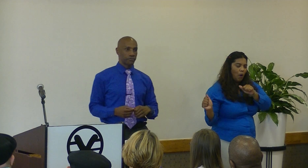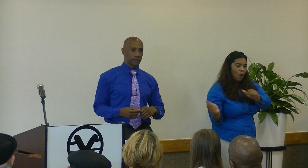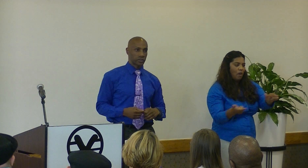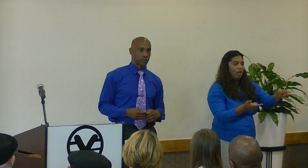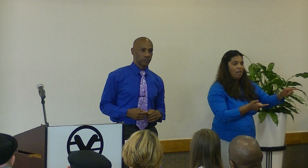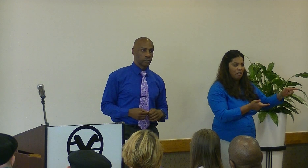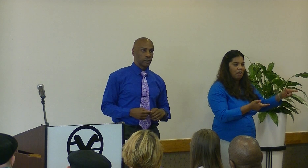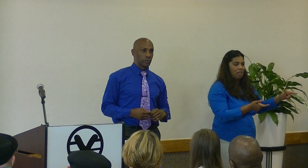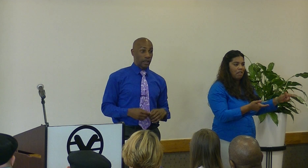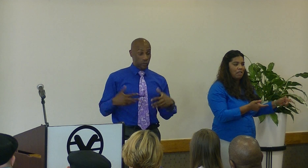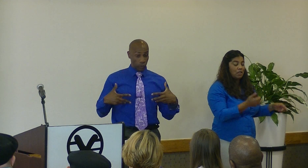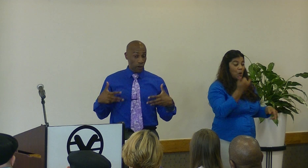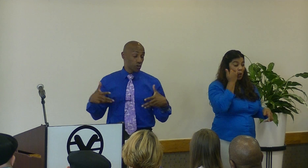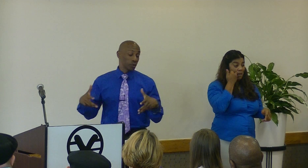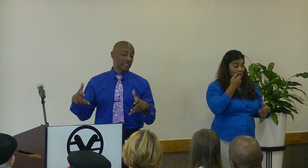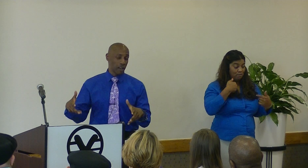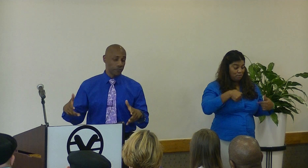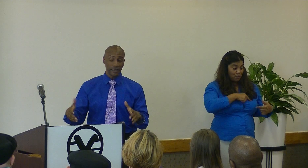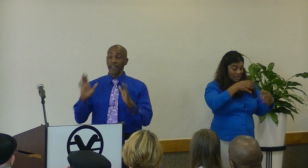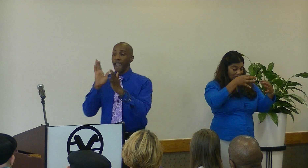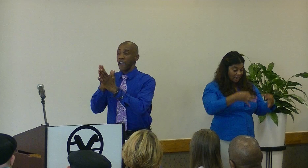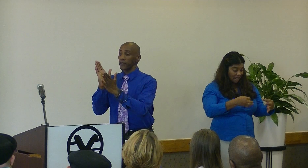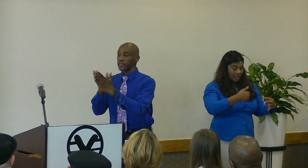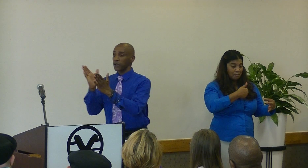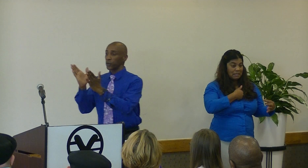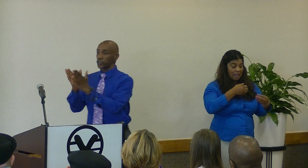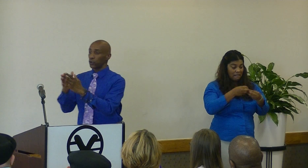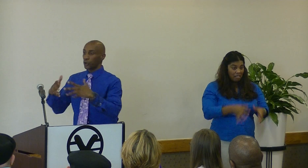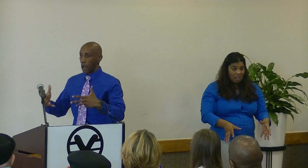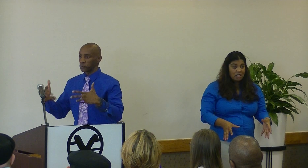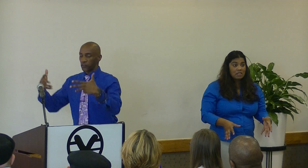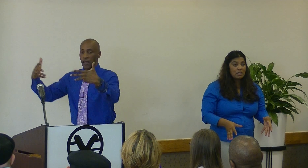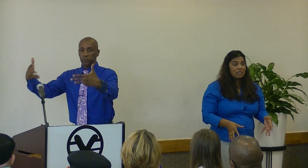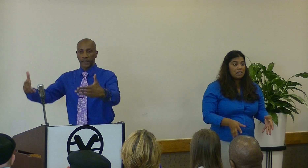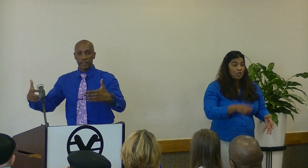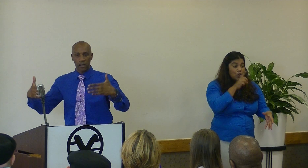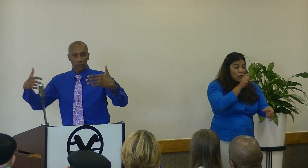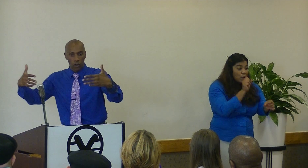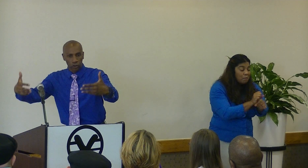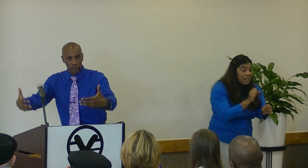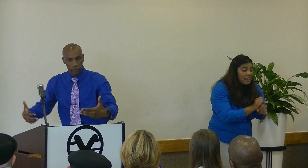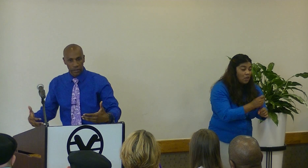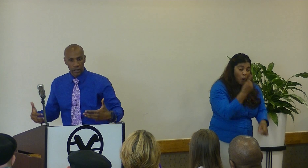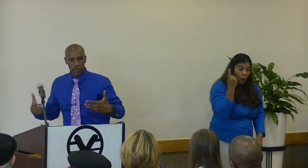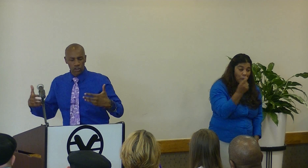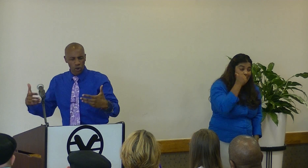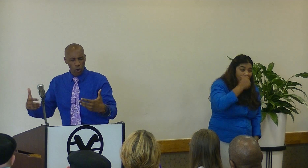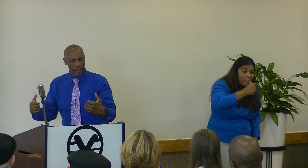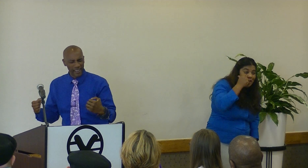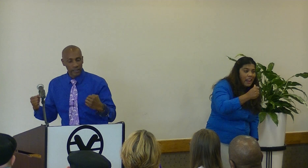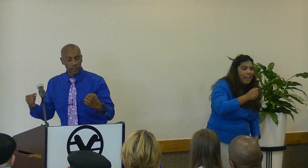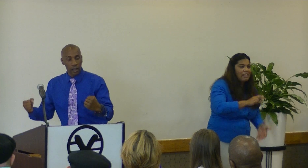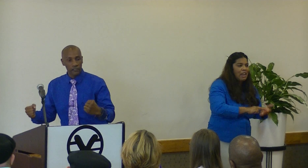are selfless? Because when we are truly selfless, everything we do comes from that place of ultimate joy, love,